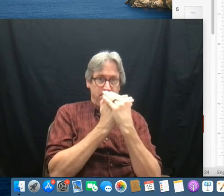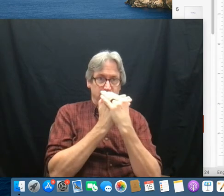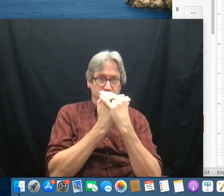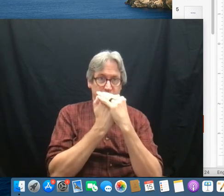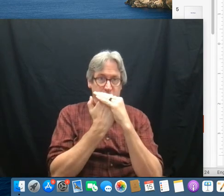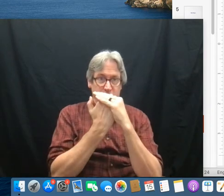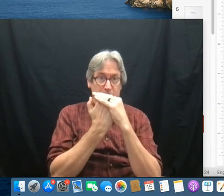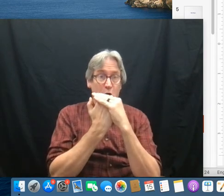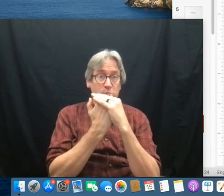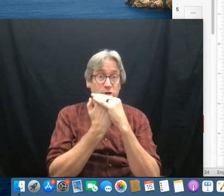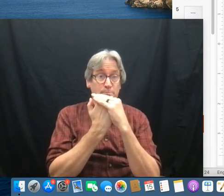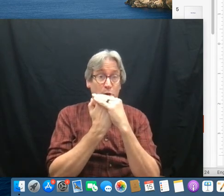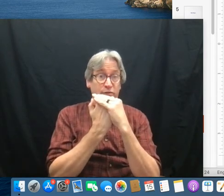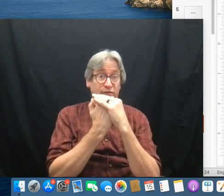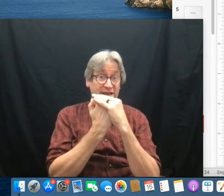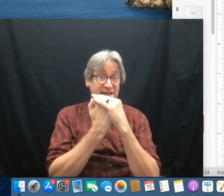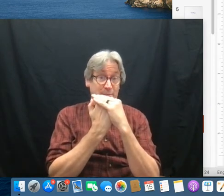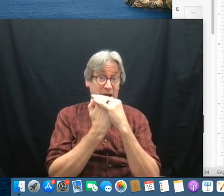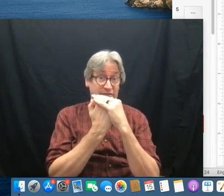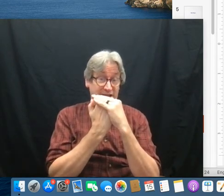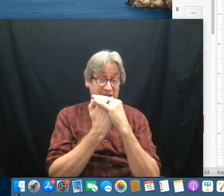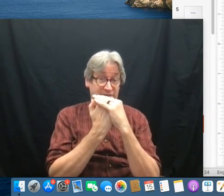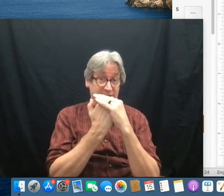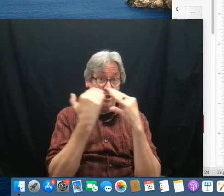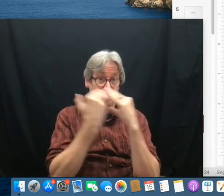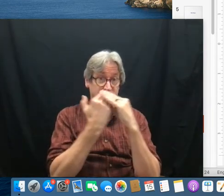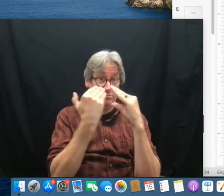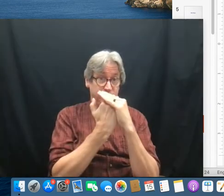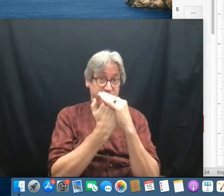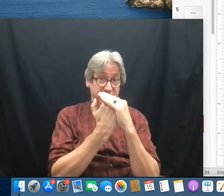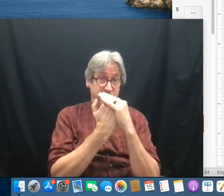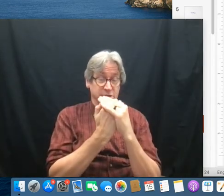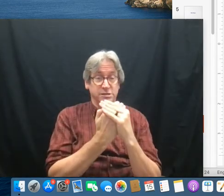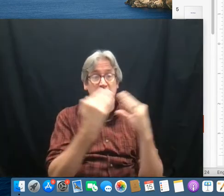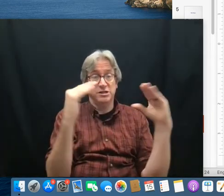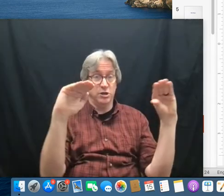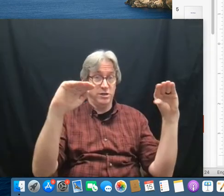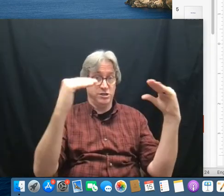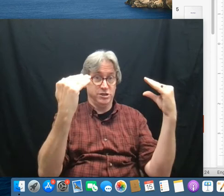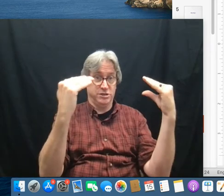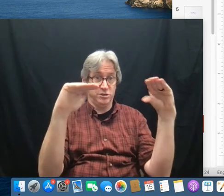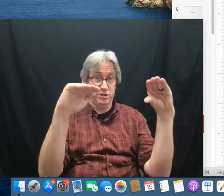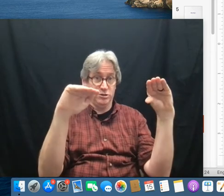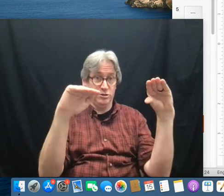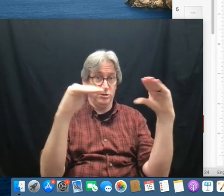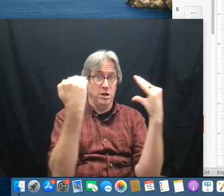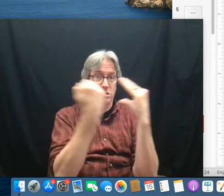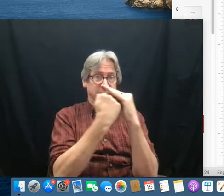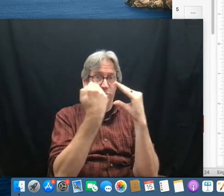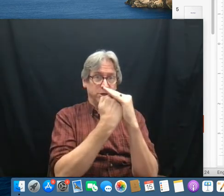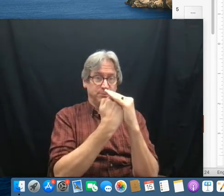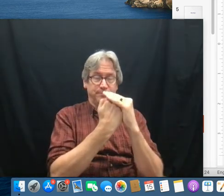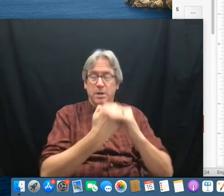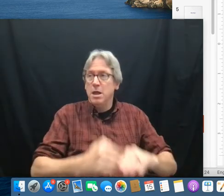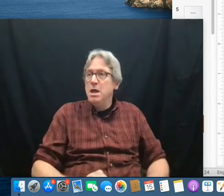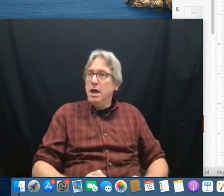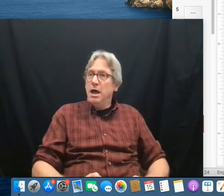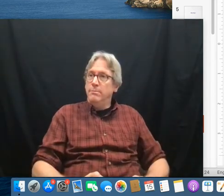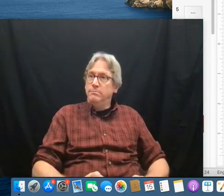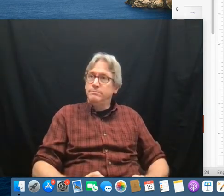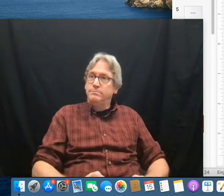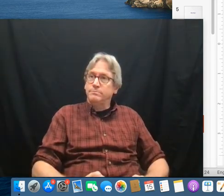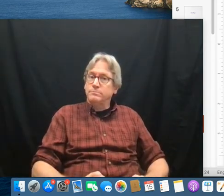The sandwich example that I said, if I was like sandwich, and sandwiches, here are two pieces of bread, and I hold it up to my mouth, but it